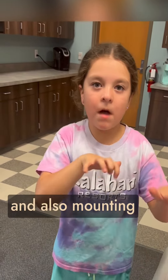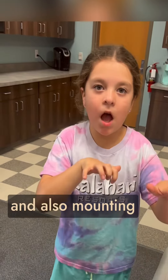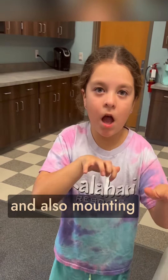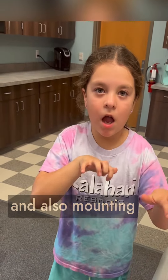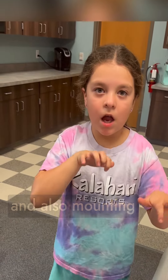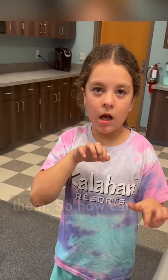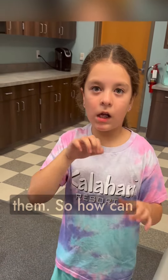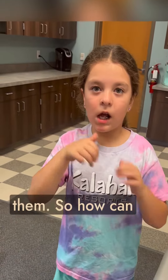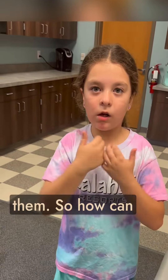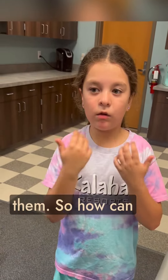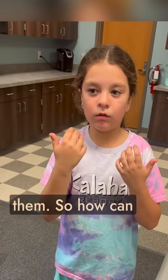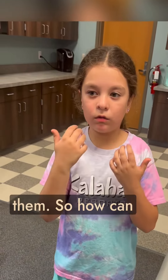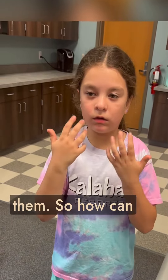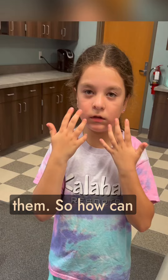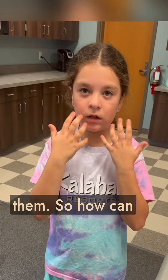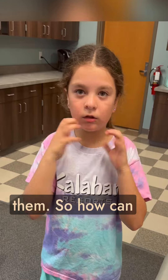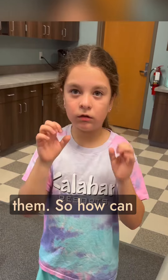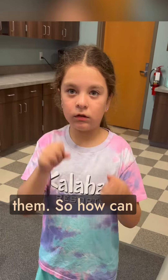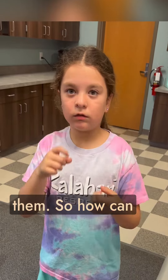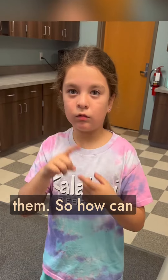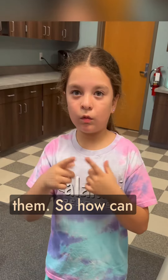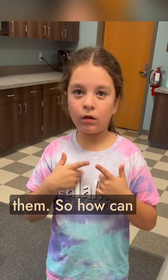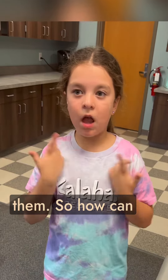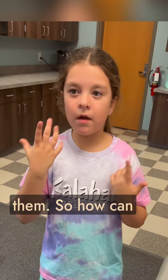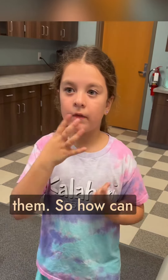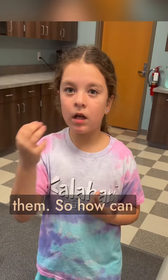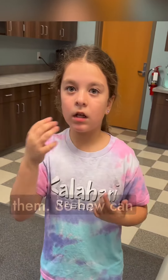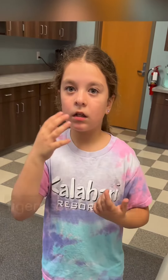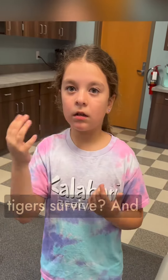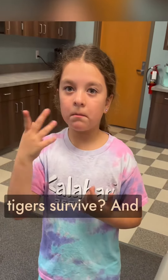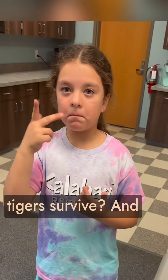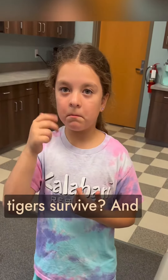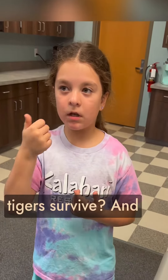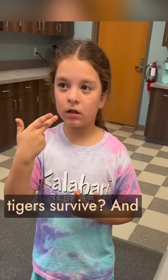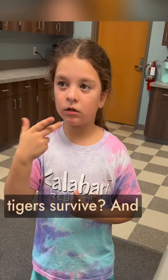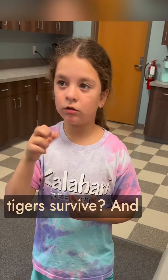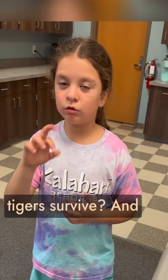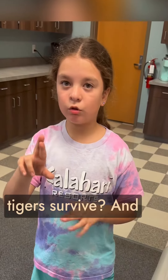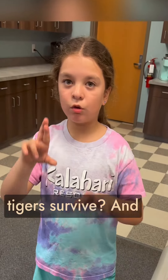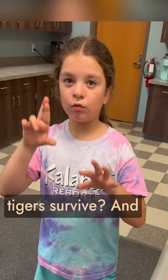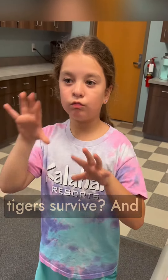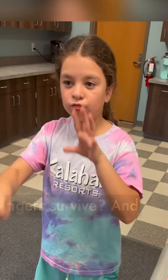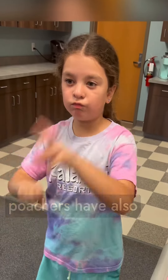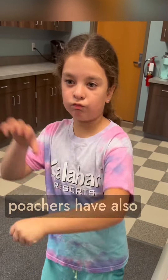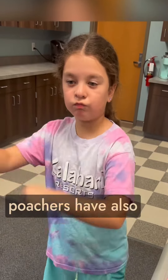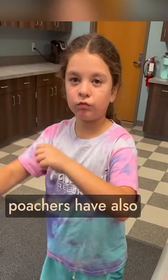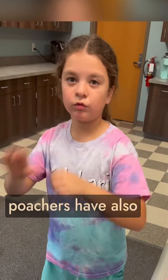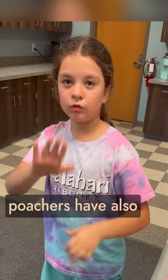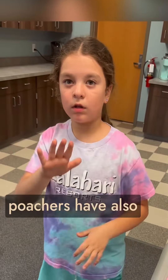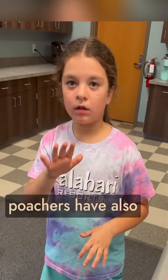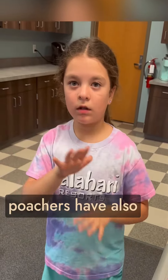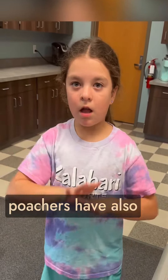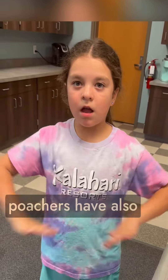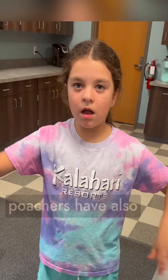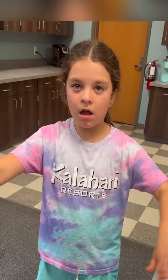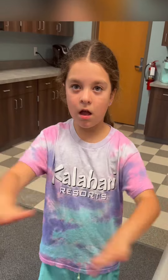mounting them. So how can tigers survive? And poachers have also been